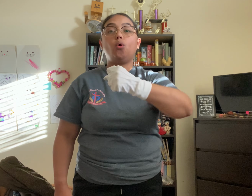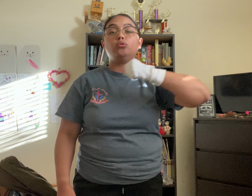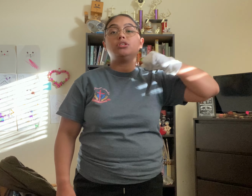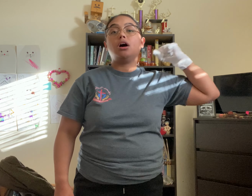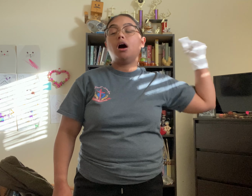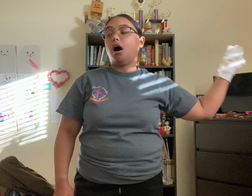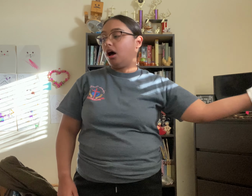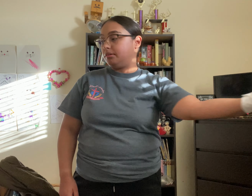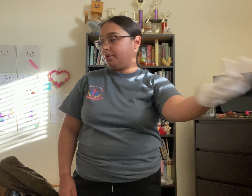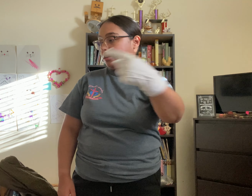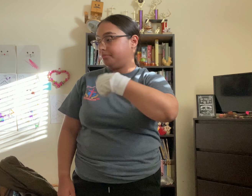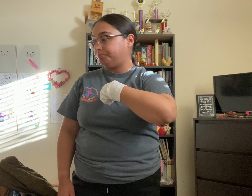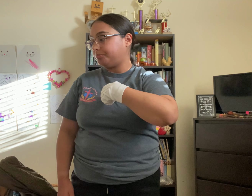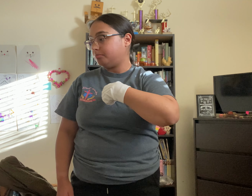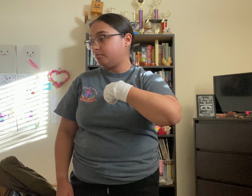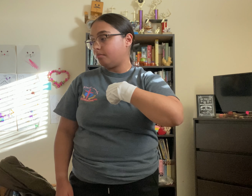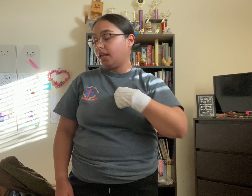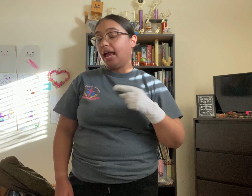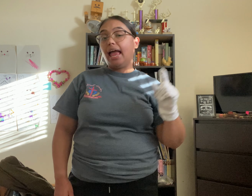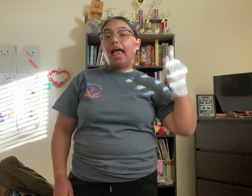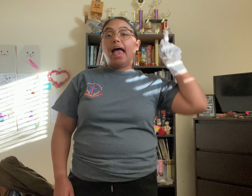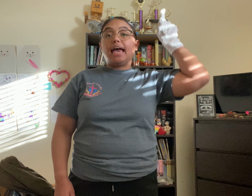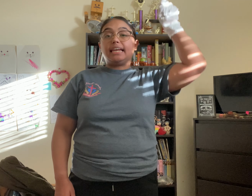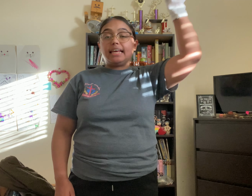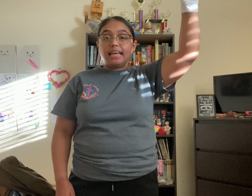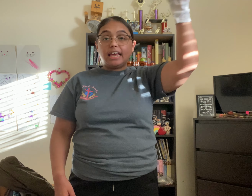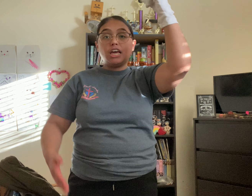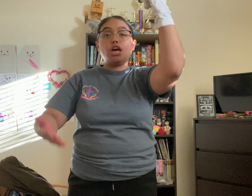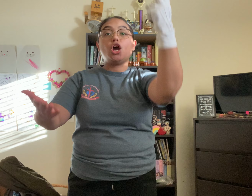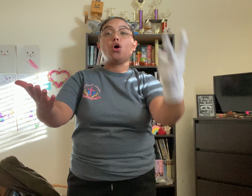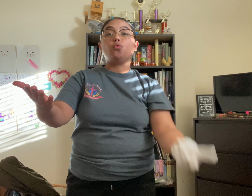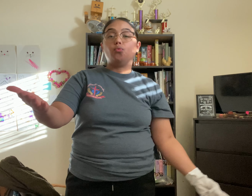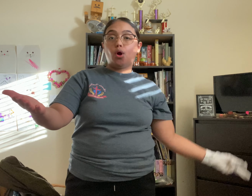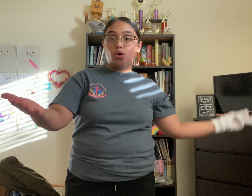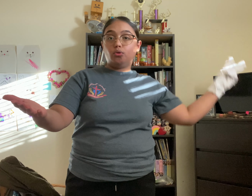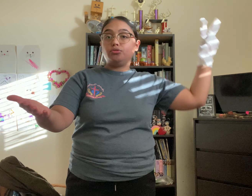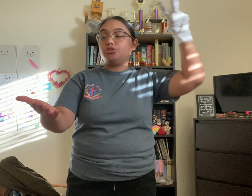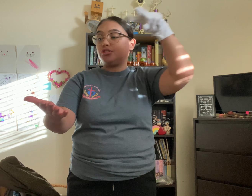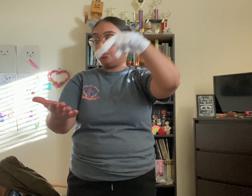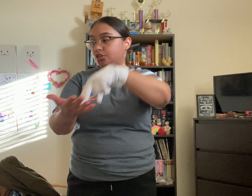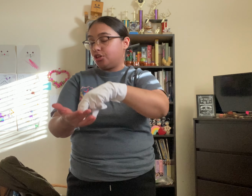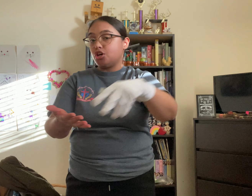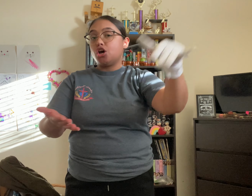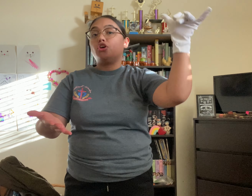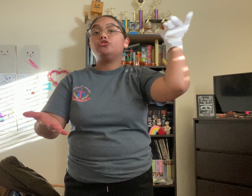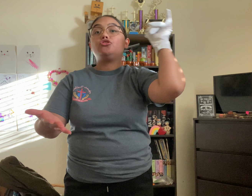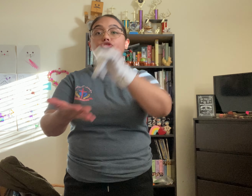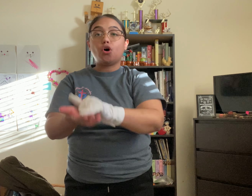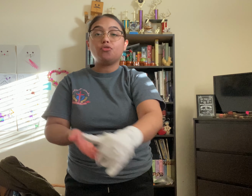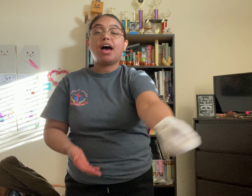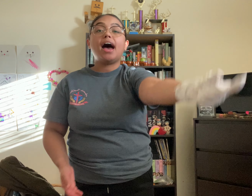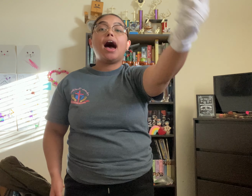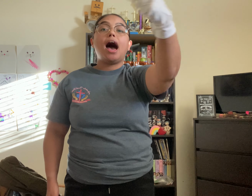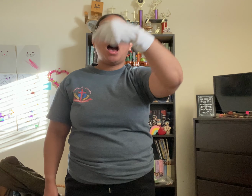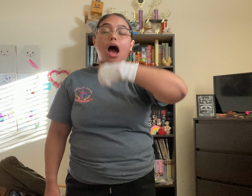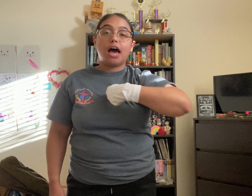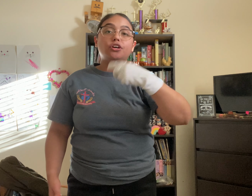hold on me. And he rose so that I